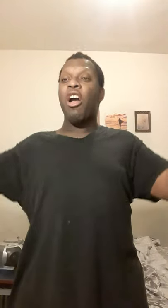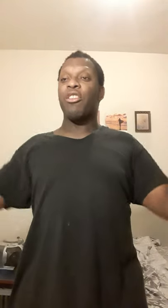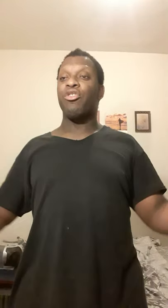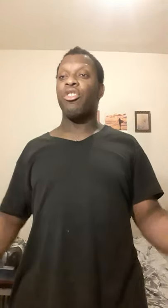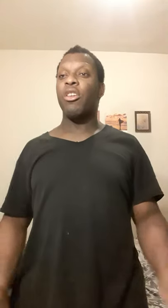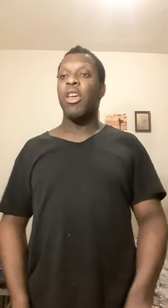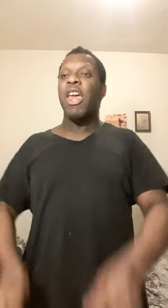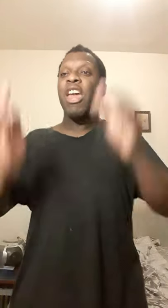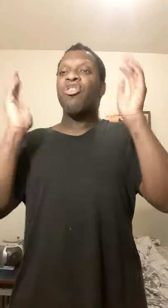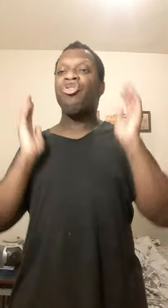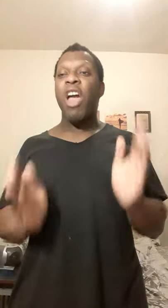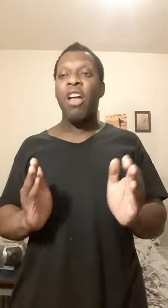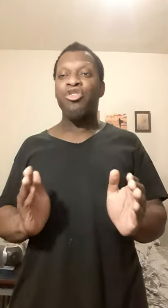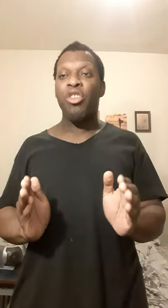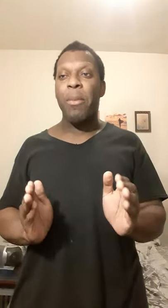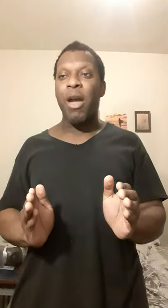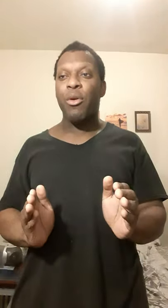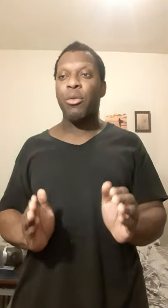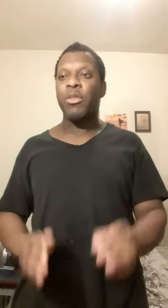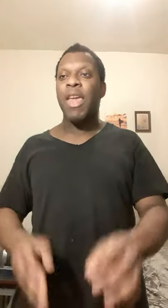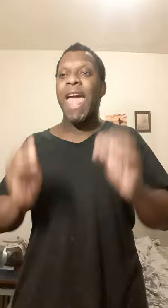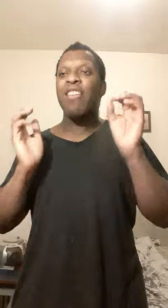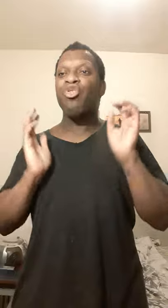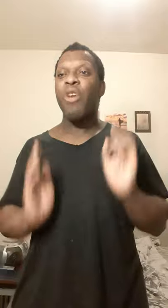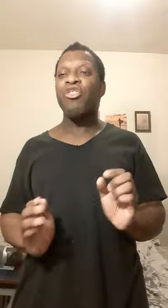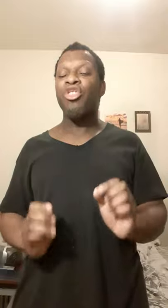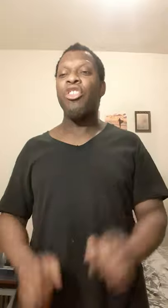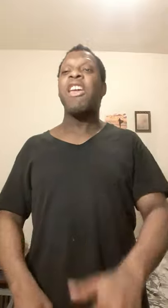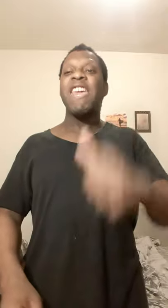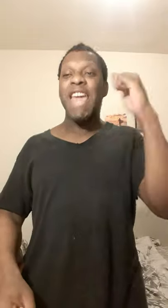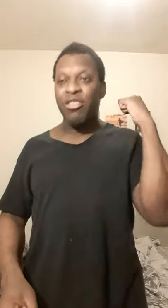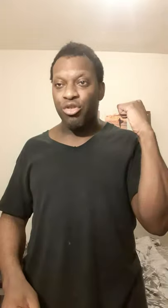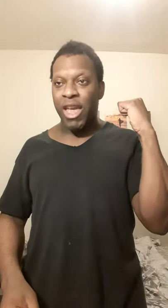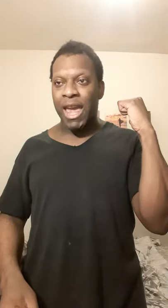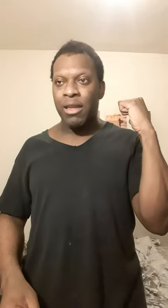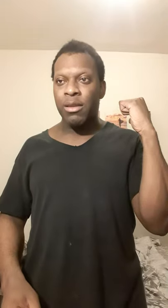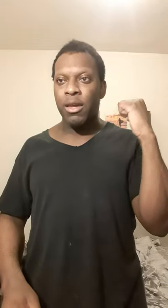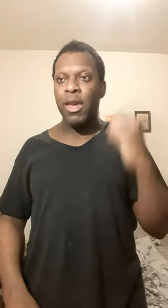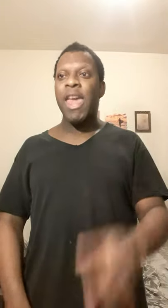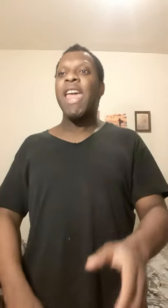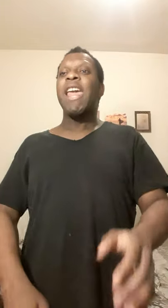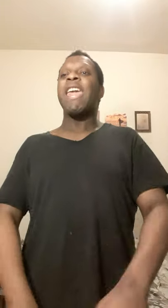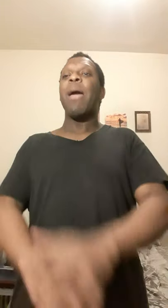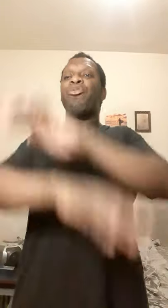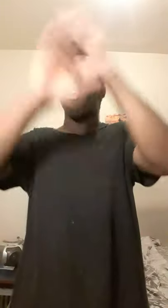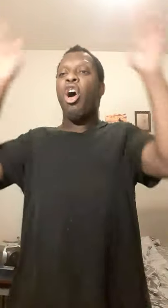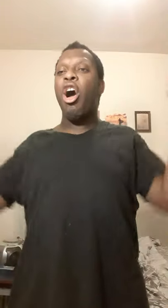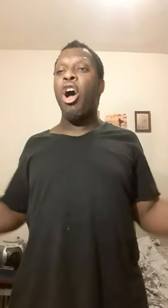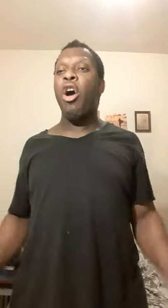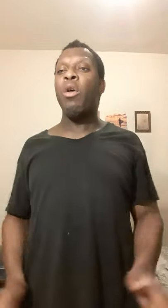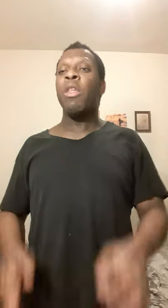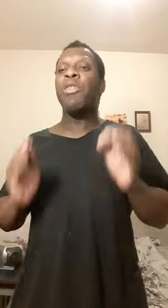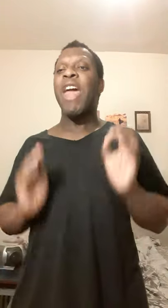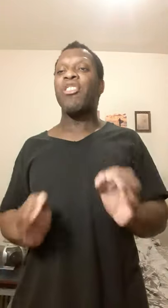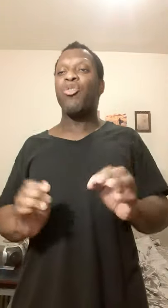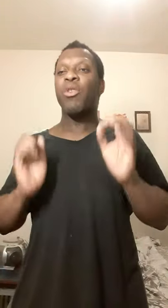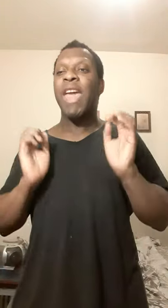heart. Challenge tomorrows and treasure yesterdays. Capture all that you